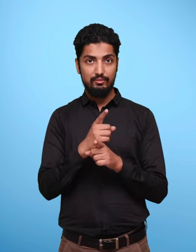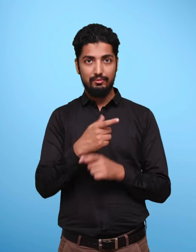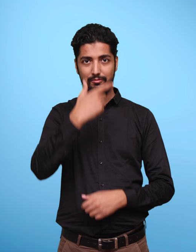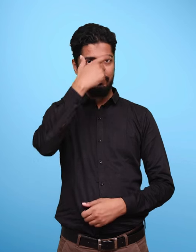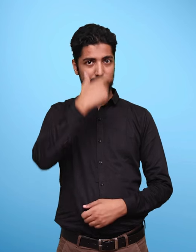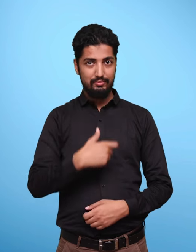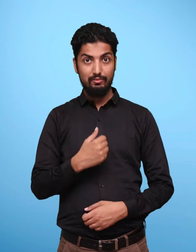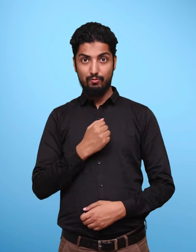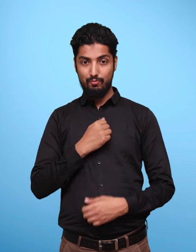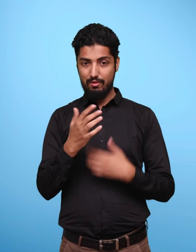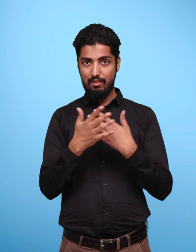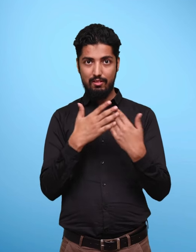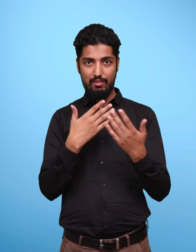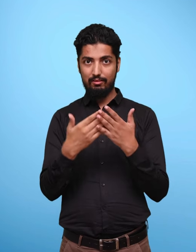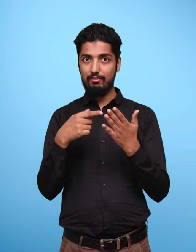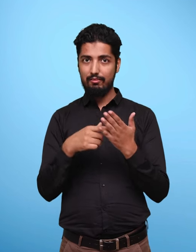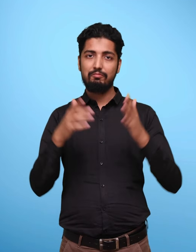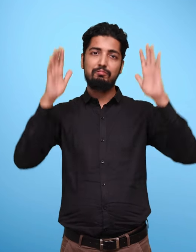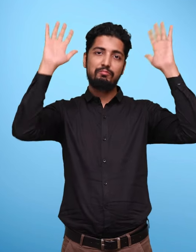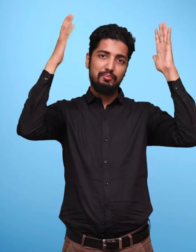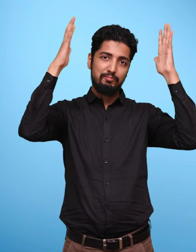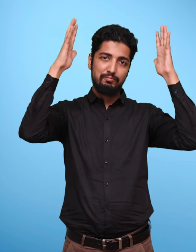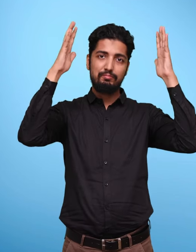Teacher, I clap with my hands.